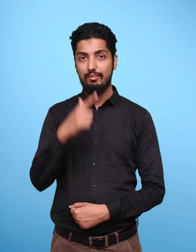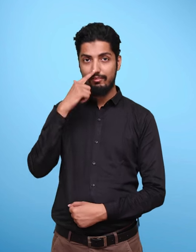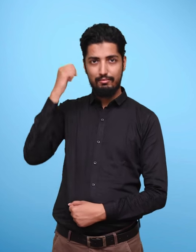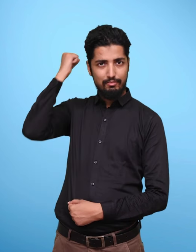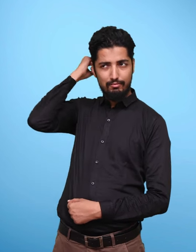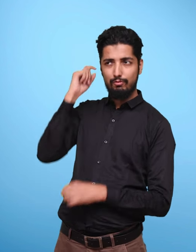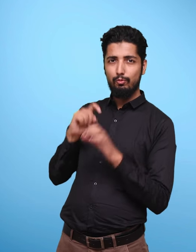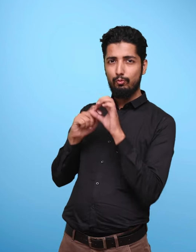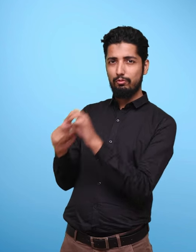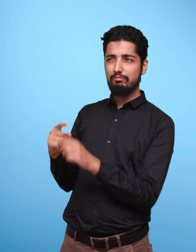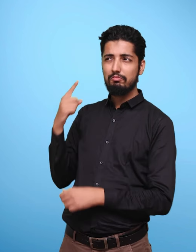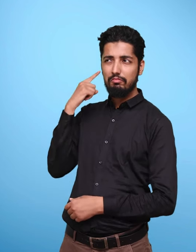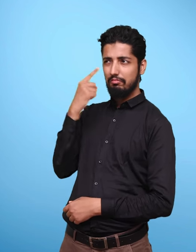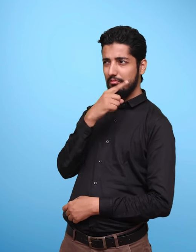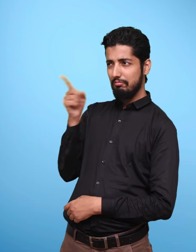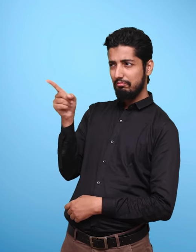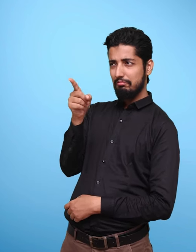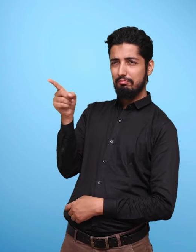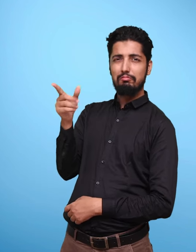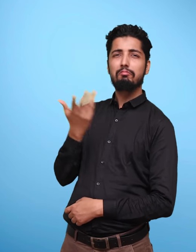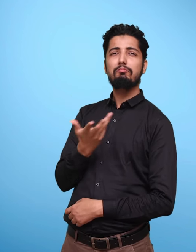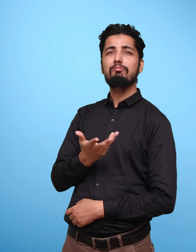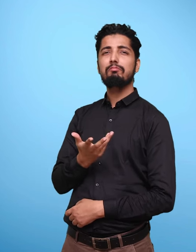Neha. What are these?